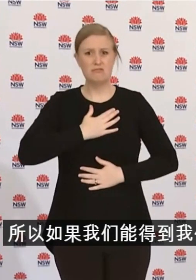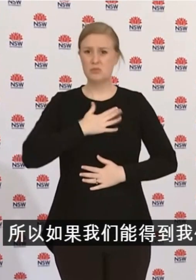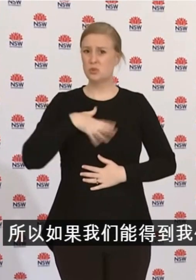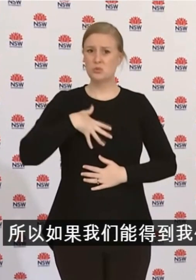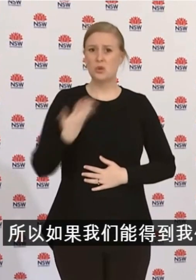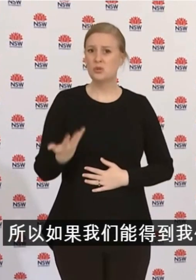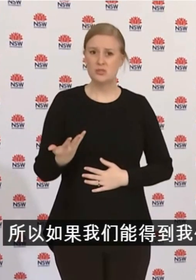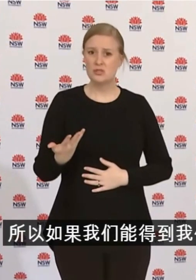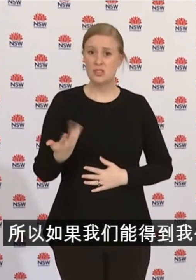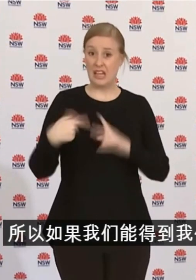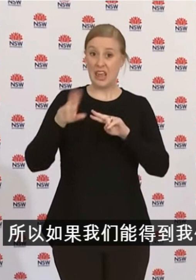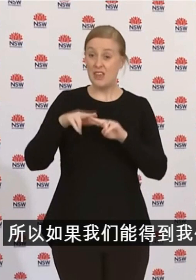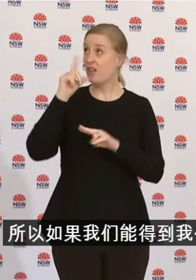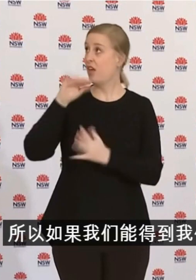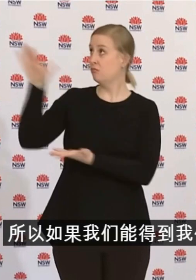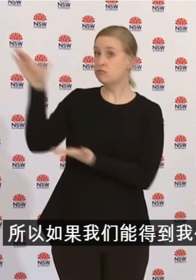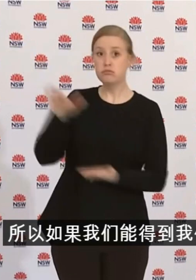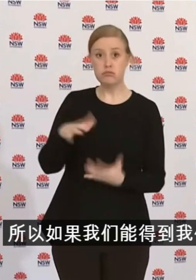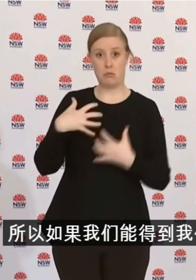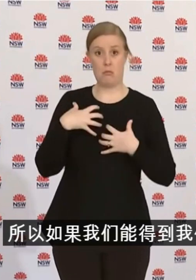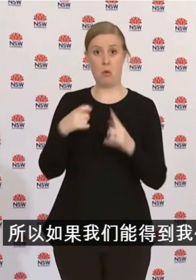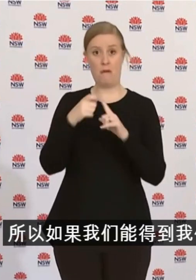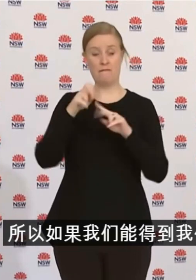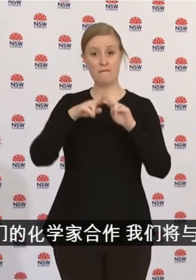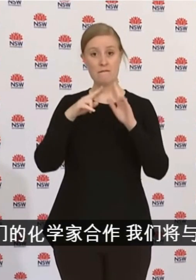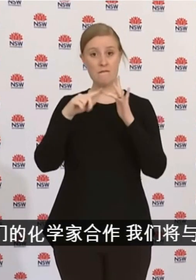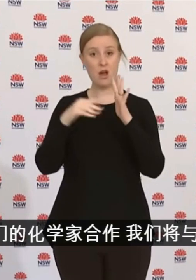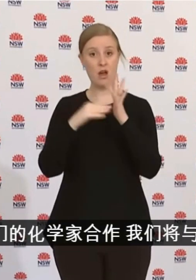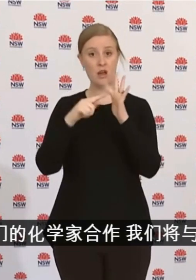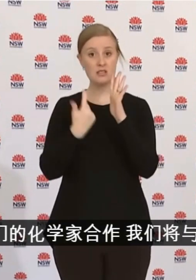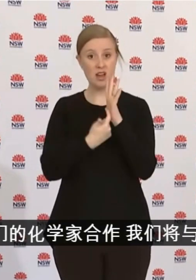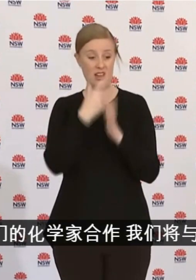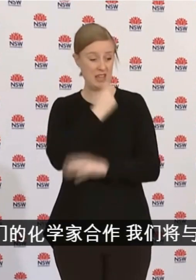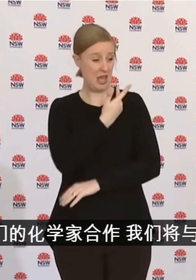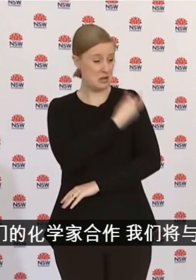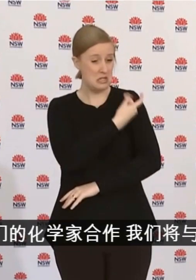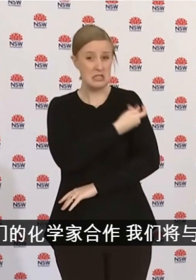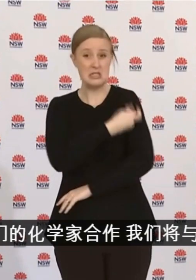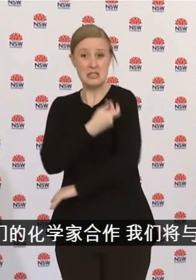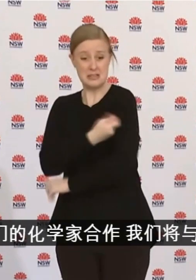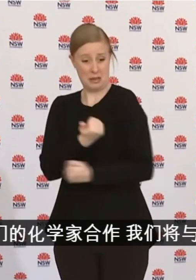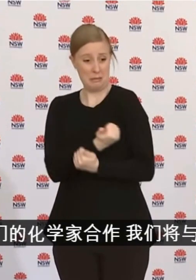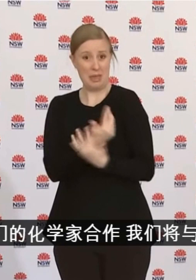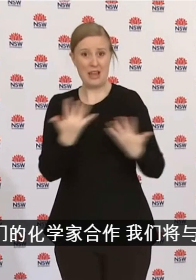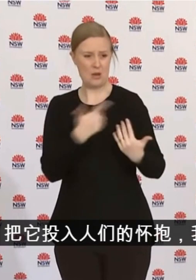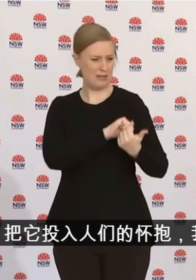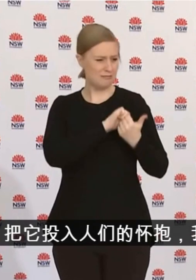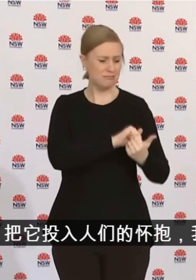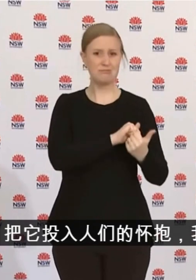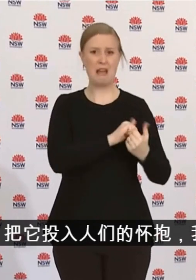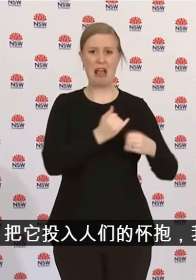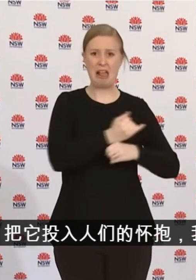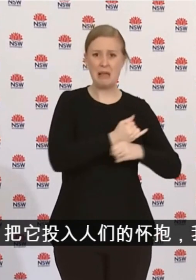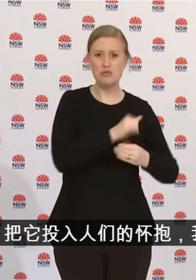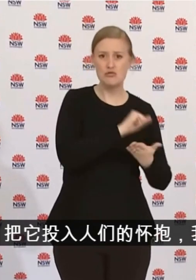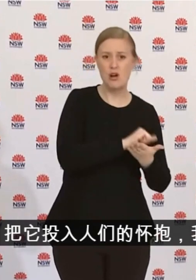get the Pfizer that we need to get it out, we'll do everything we can. We'll work with our chemists, we'll work with our GPs, we'll work with everybody to get it